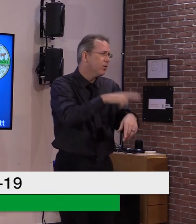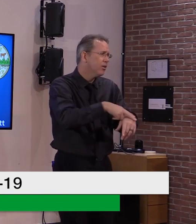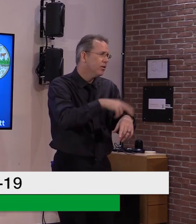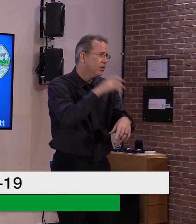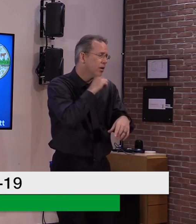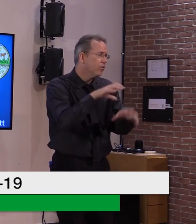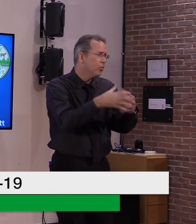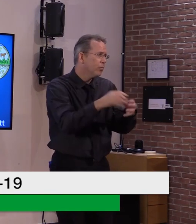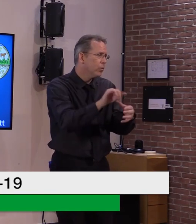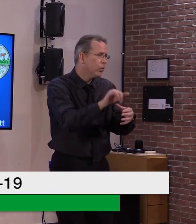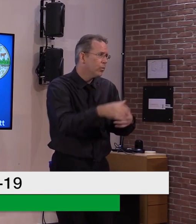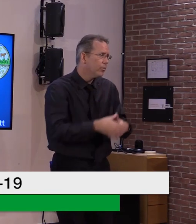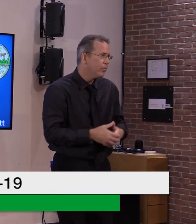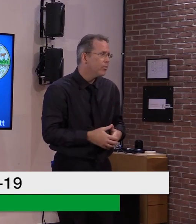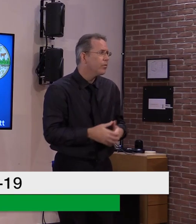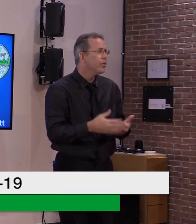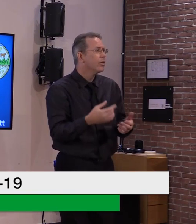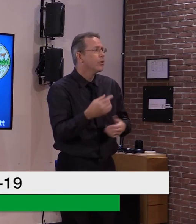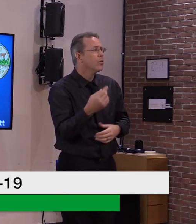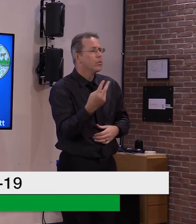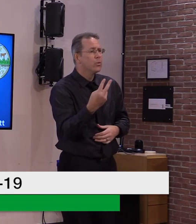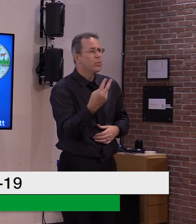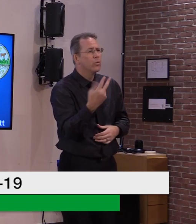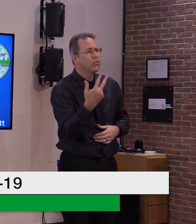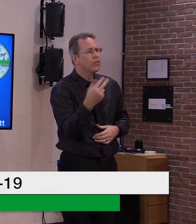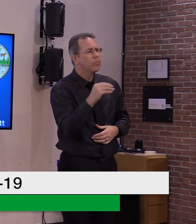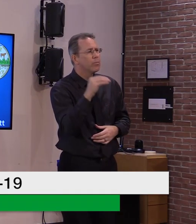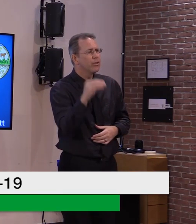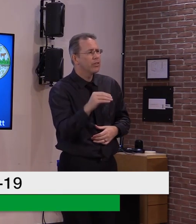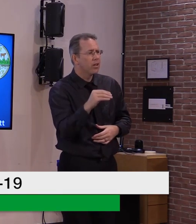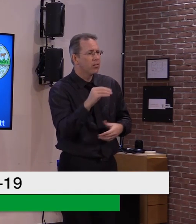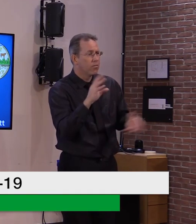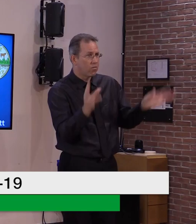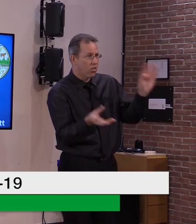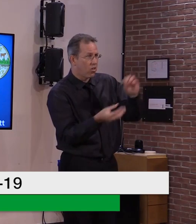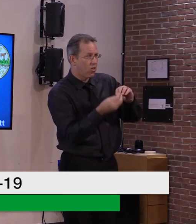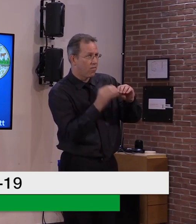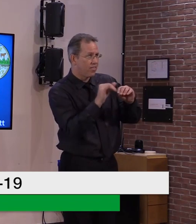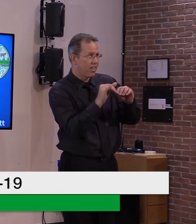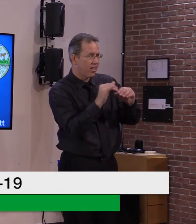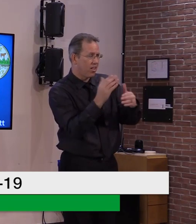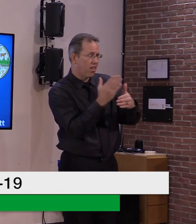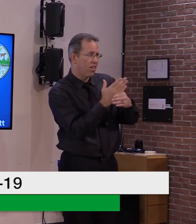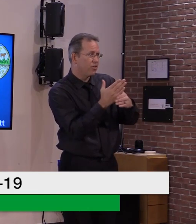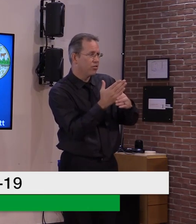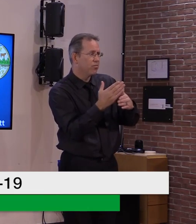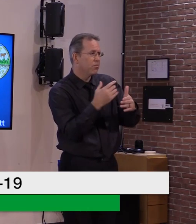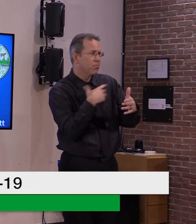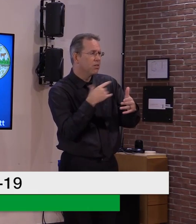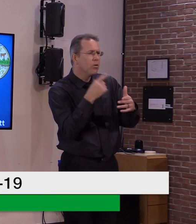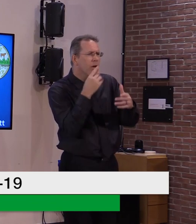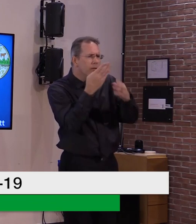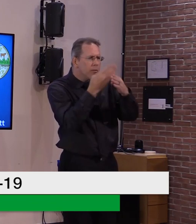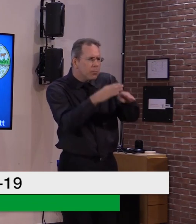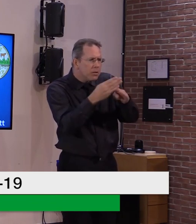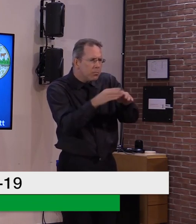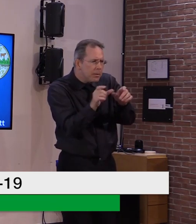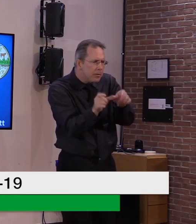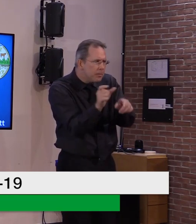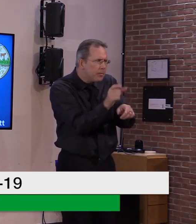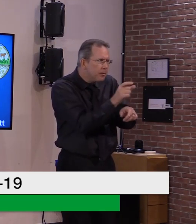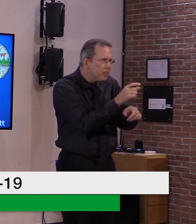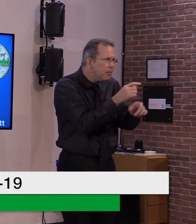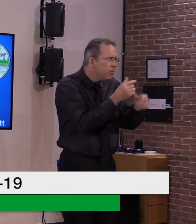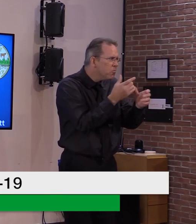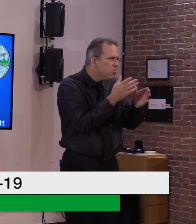percent to three percent is an aggregate number but if you start uh parsing the data by